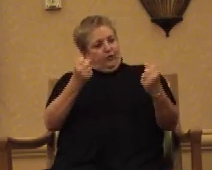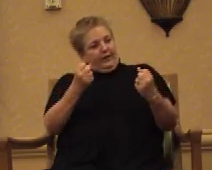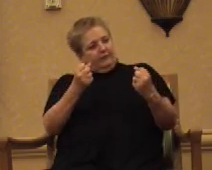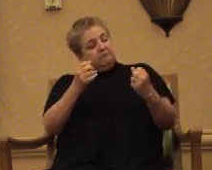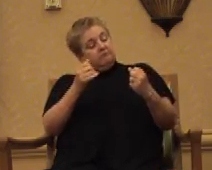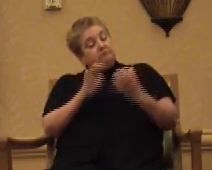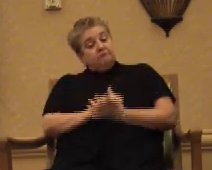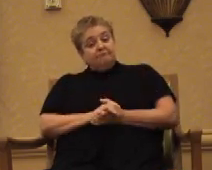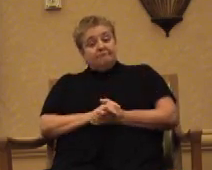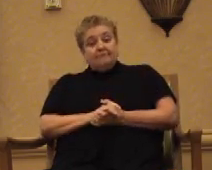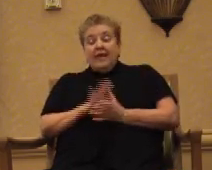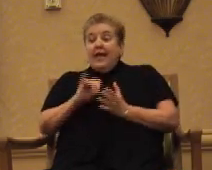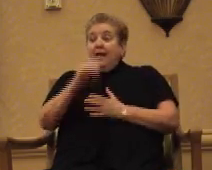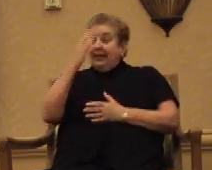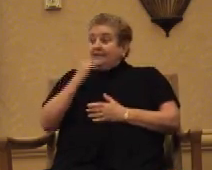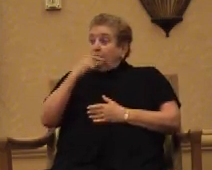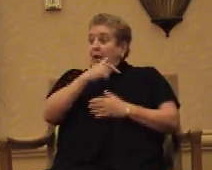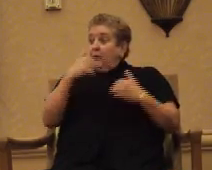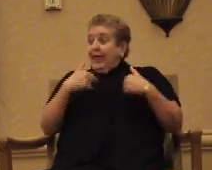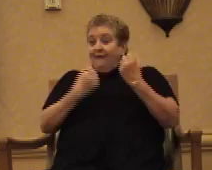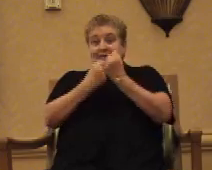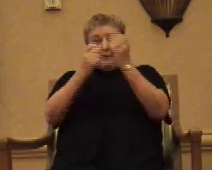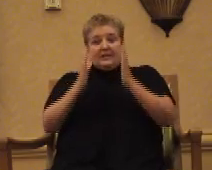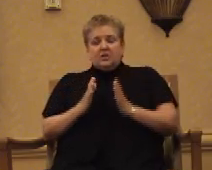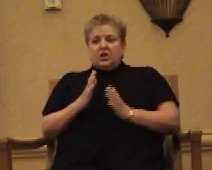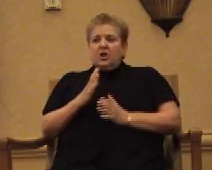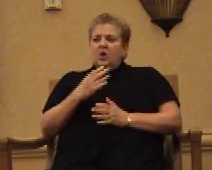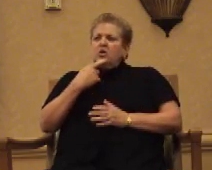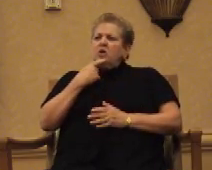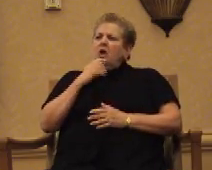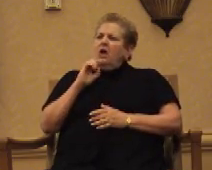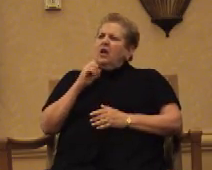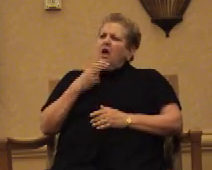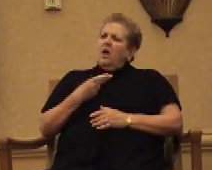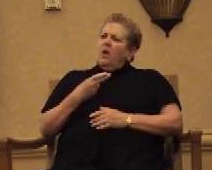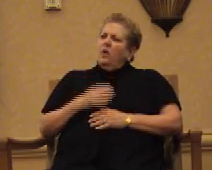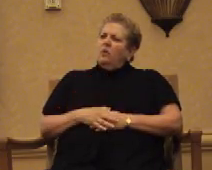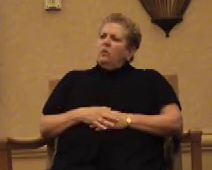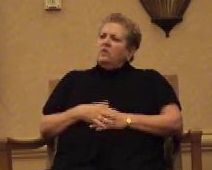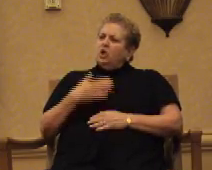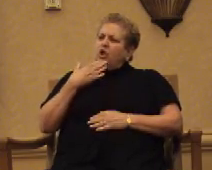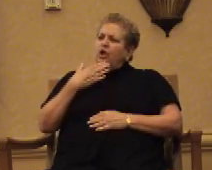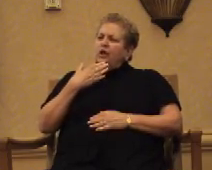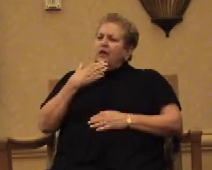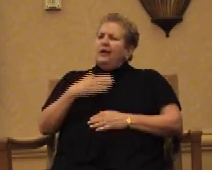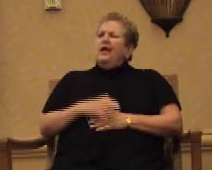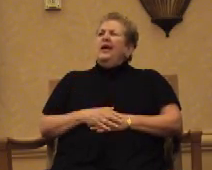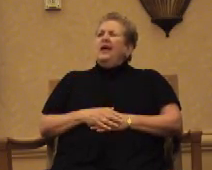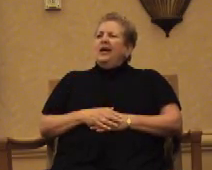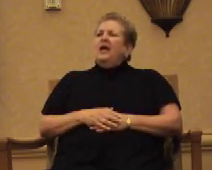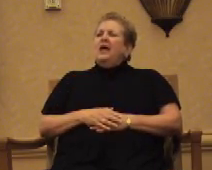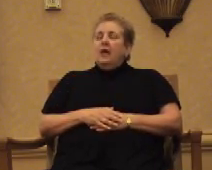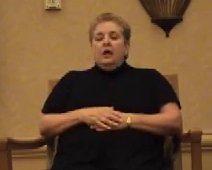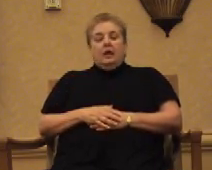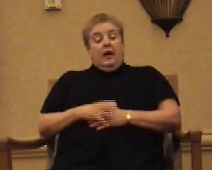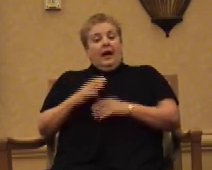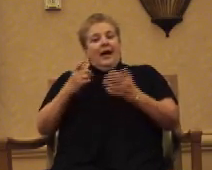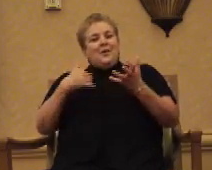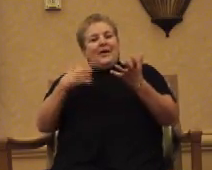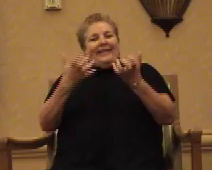That's why we have the sponsor to just go, oh, good. Oh, good. I want to thank the committee for having me.